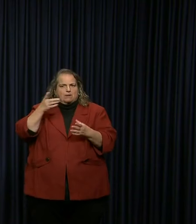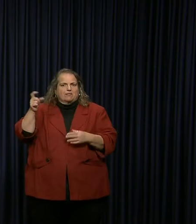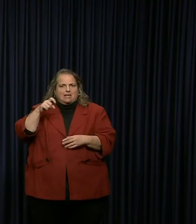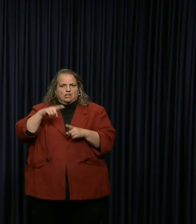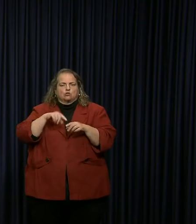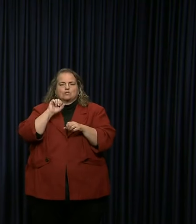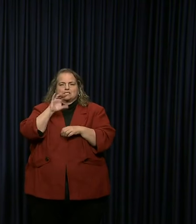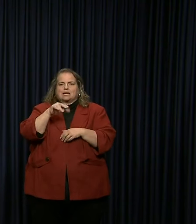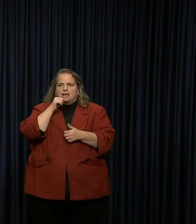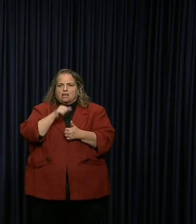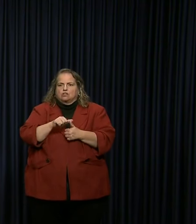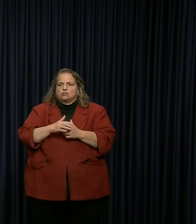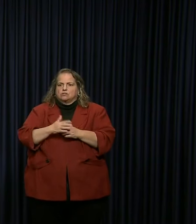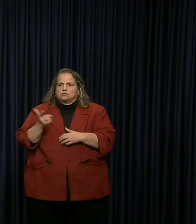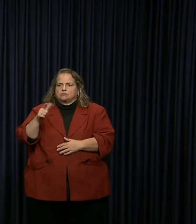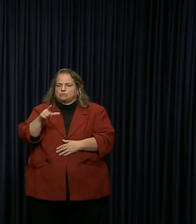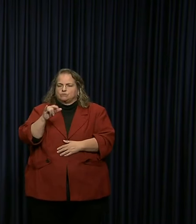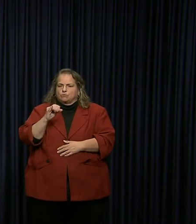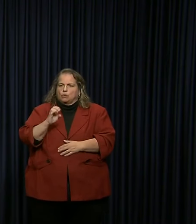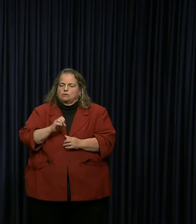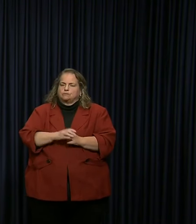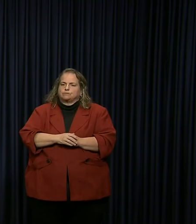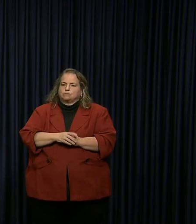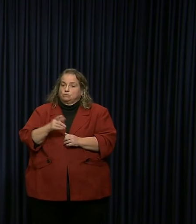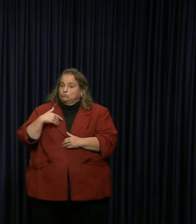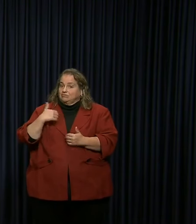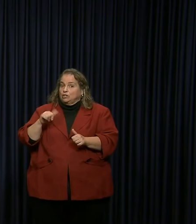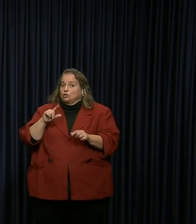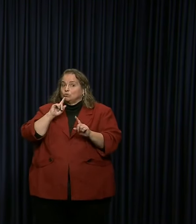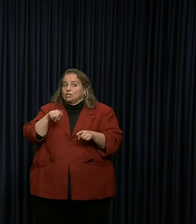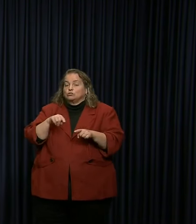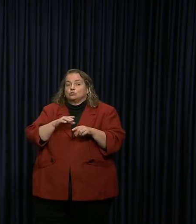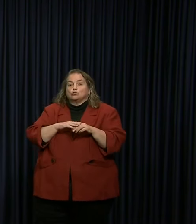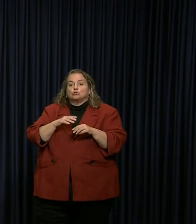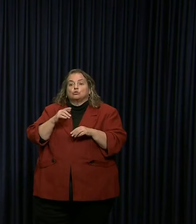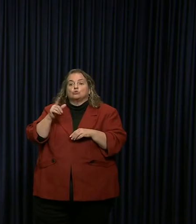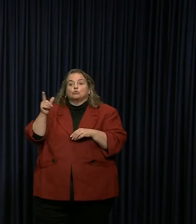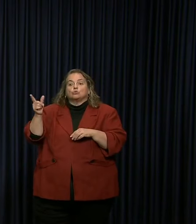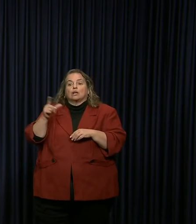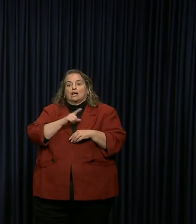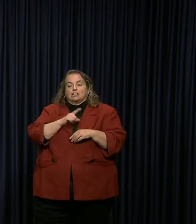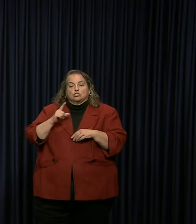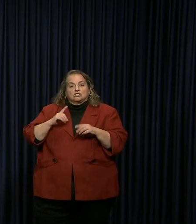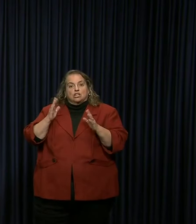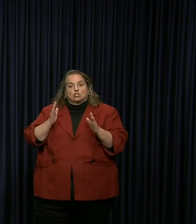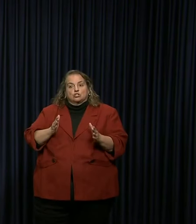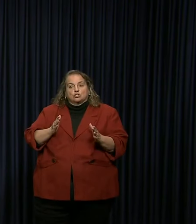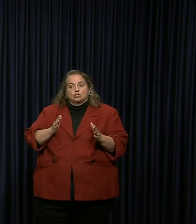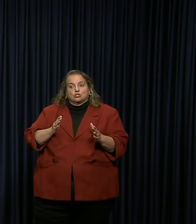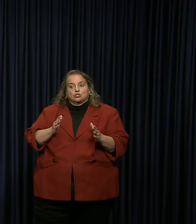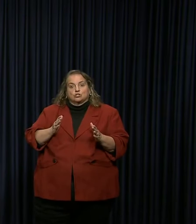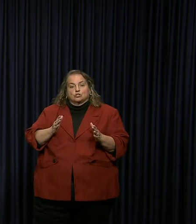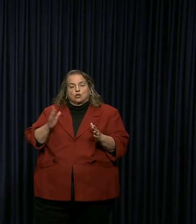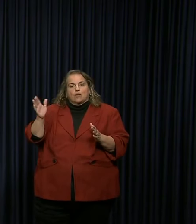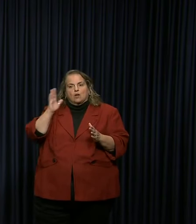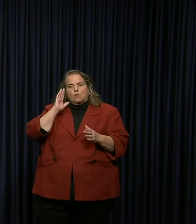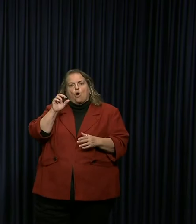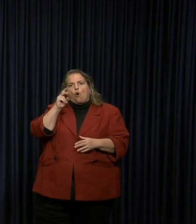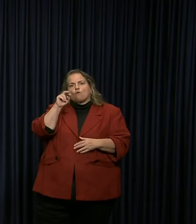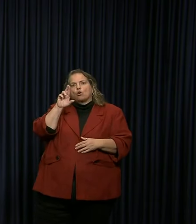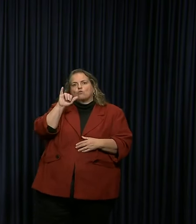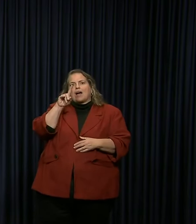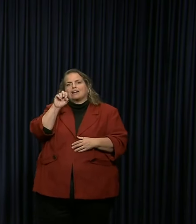send letters. Joe? Do you have a reaction to, looks like the General Assembly, I don't know if they have since we've been here, but they're going to override the